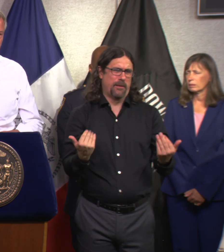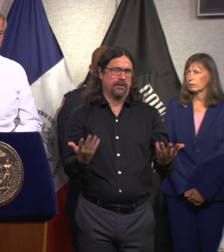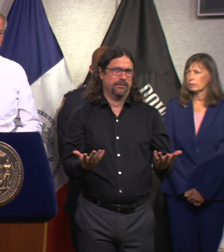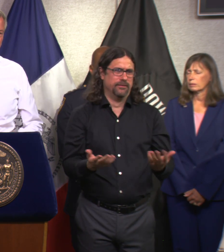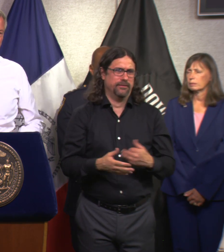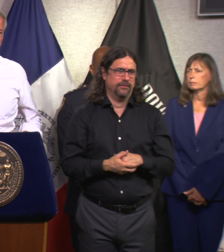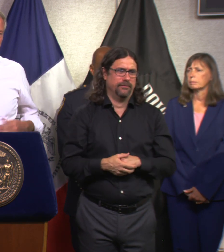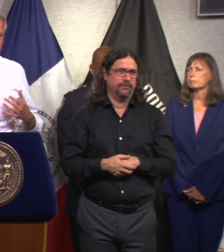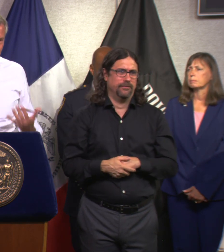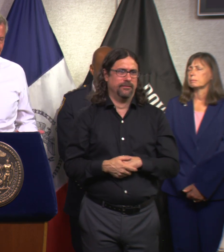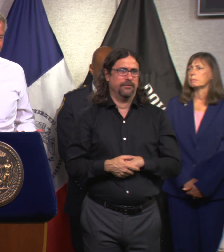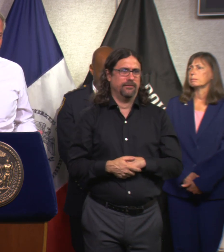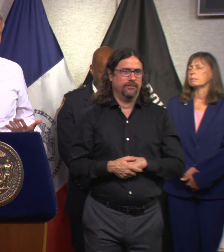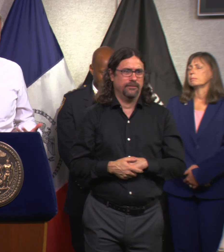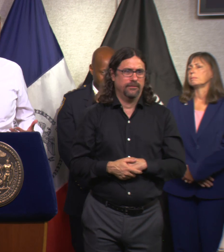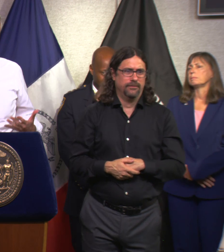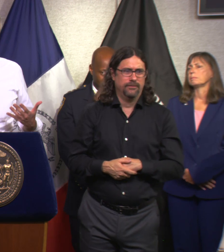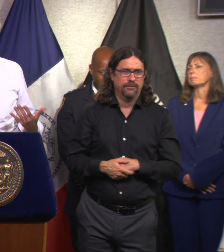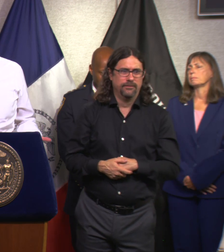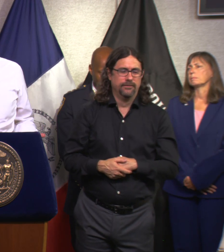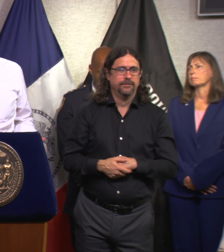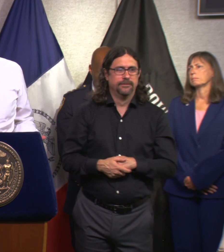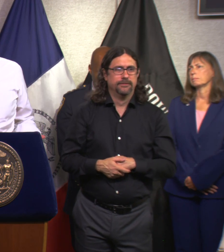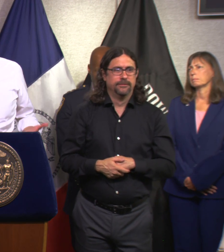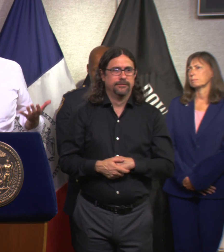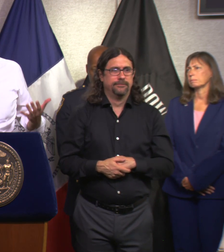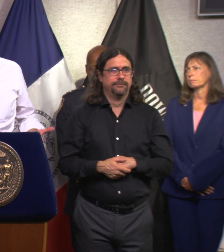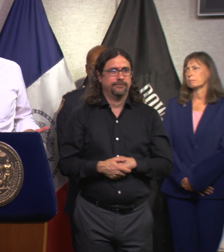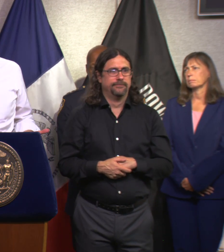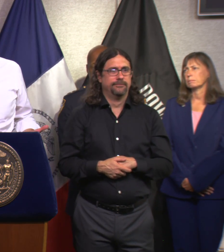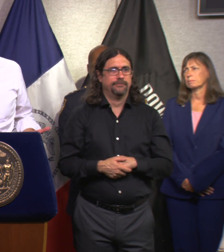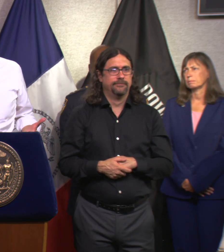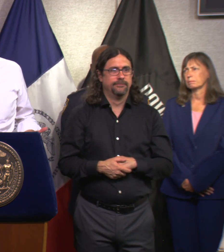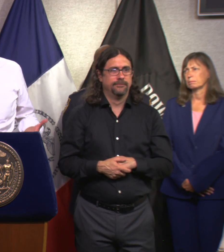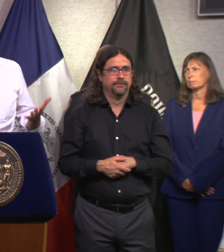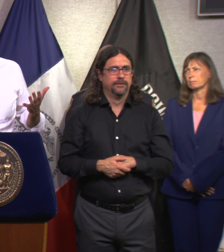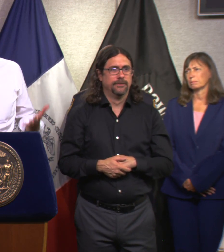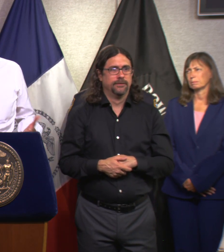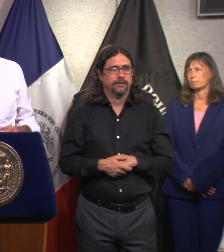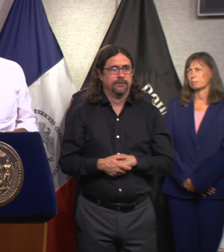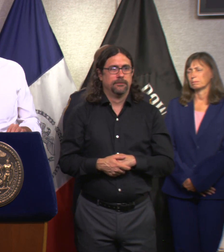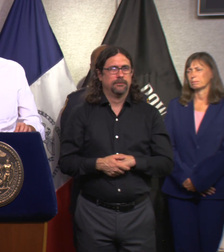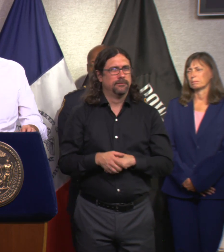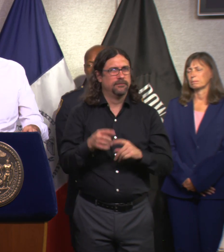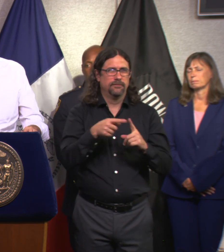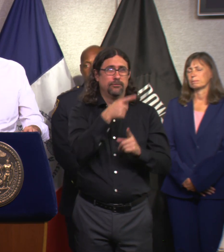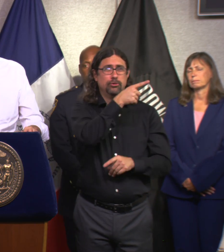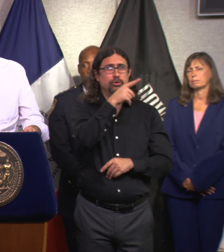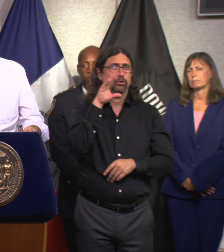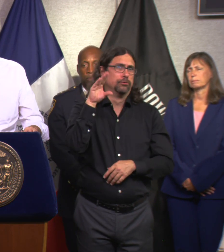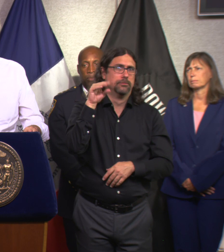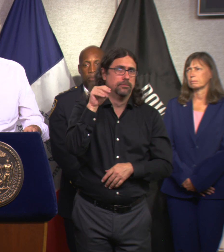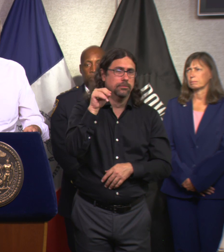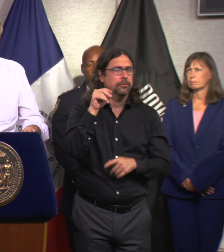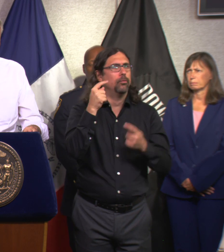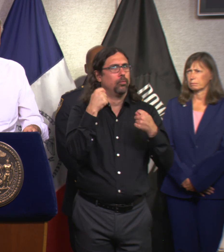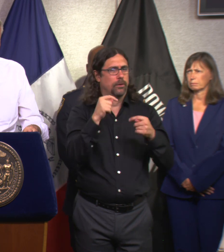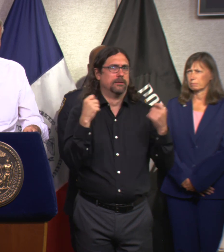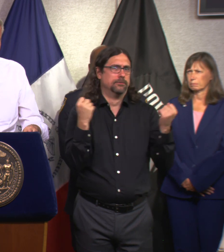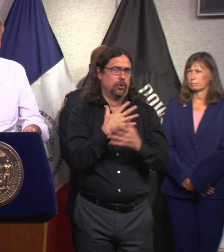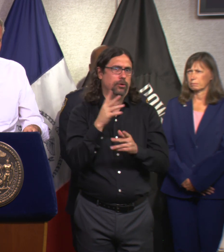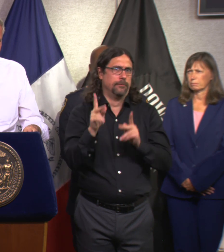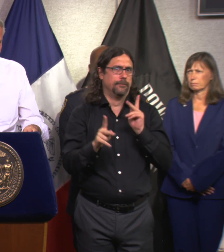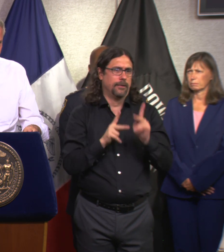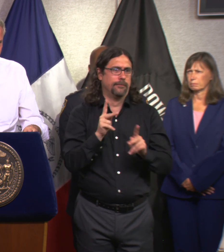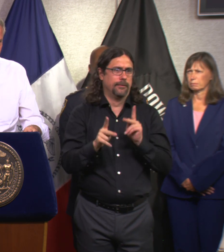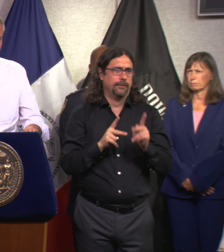game, and what he's doing is trying to gin people up. They're not actually doing this work. They're trying to get people ginned up. It is a political